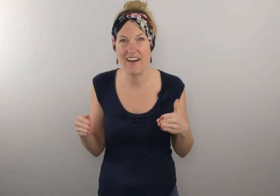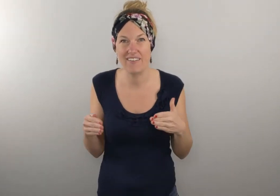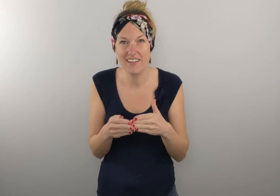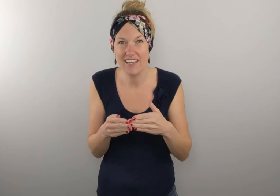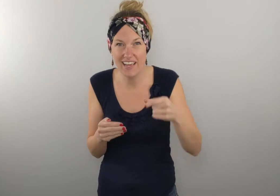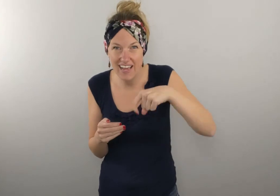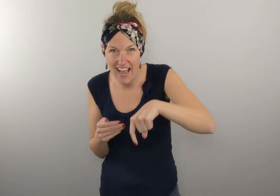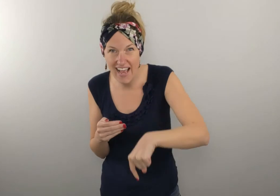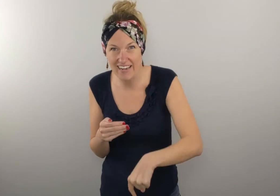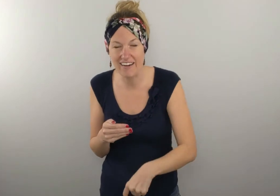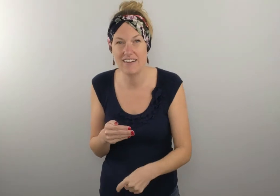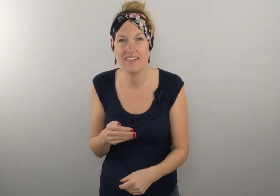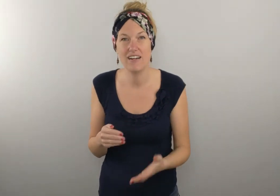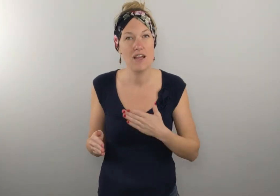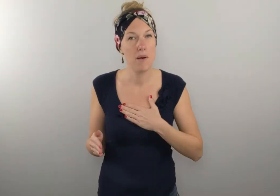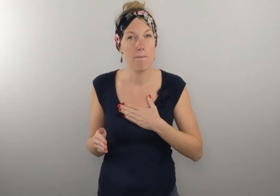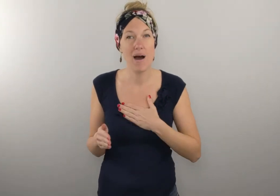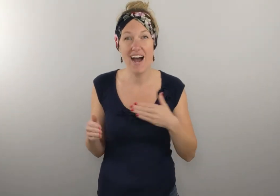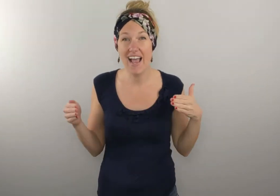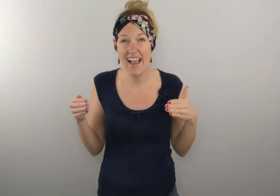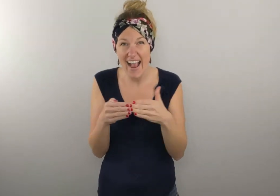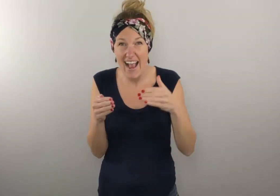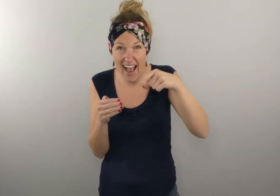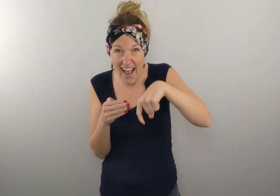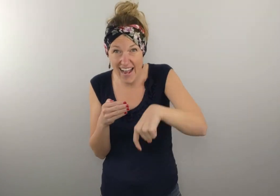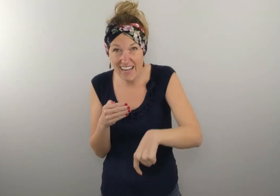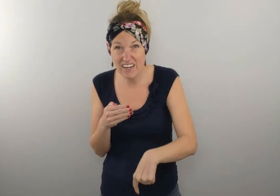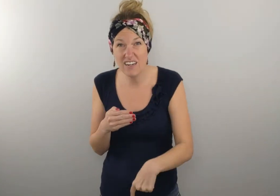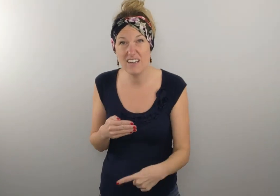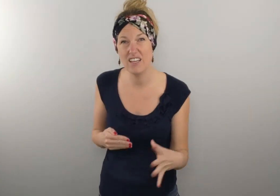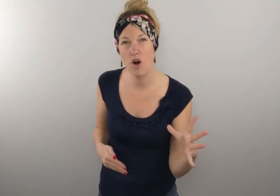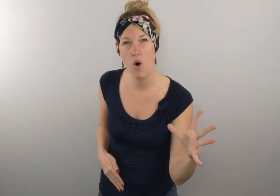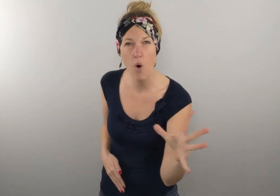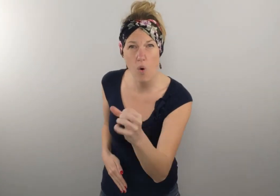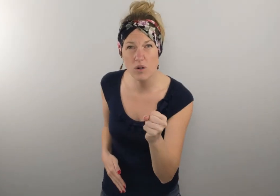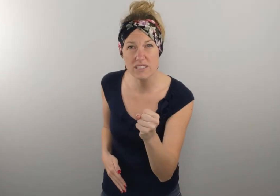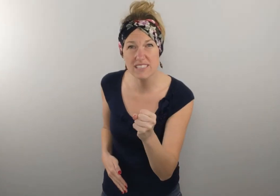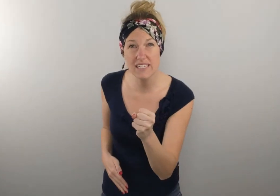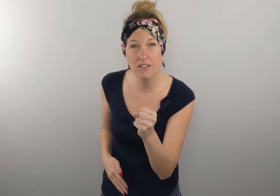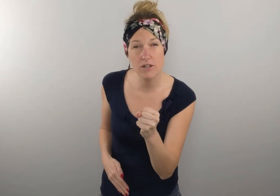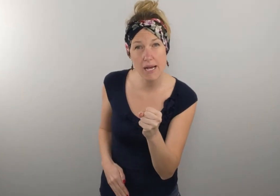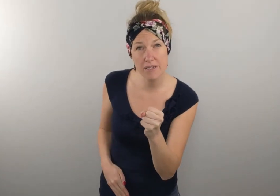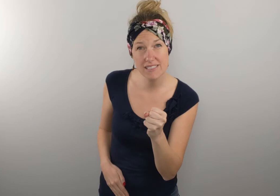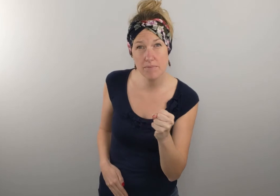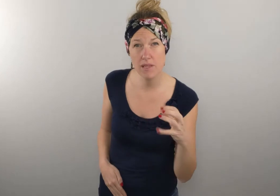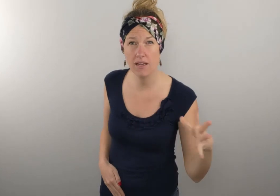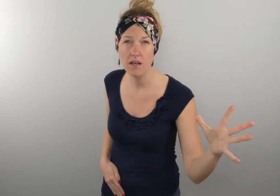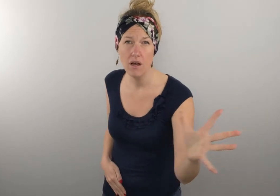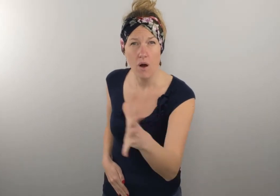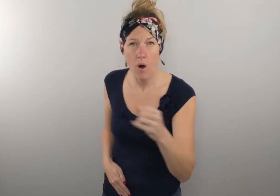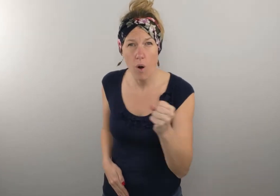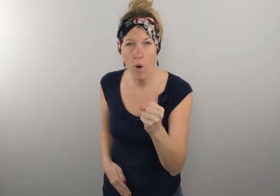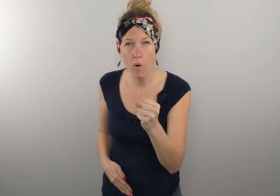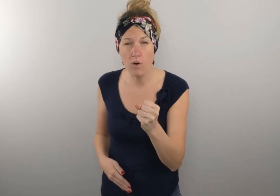down. Okay, anchor. My anchor, and then holds like you're grabbing something,